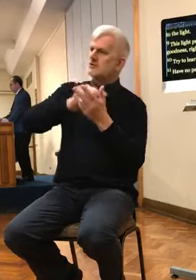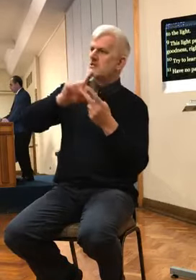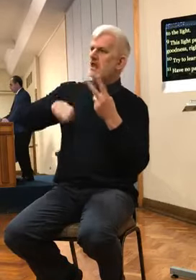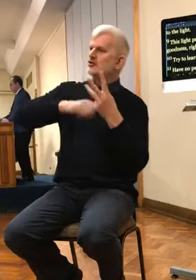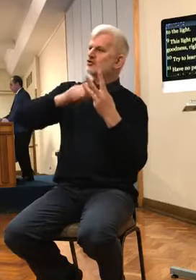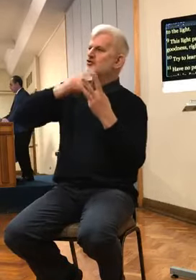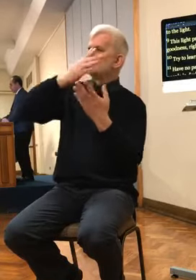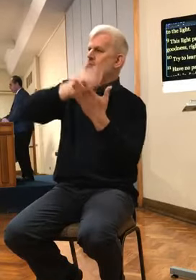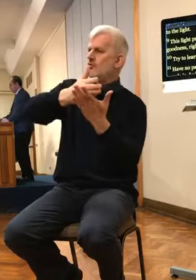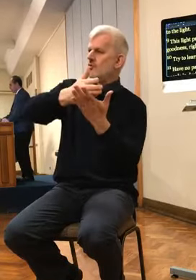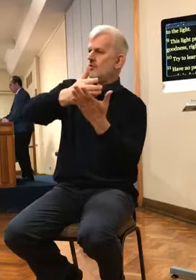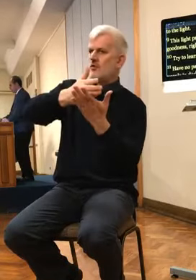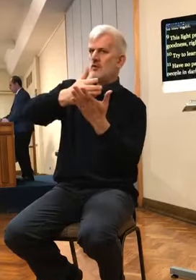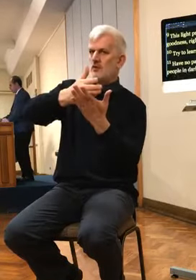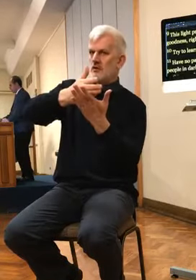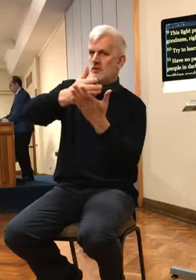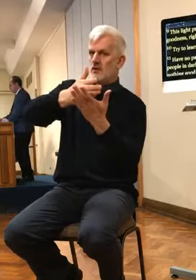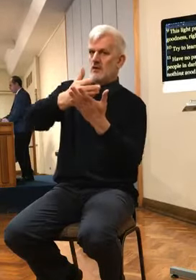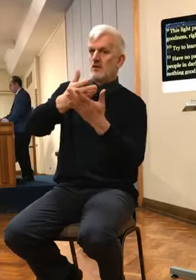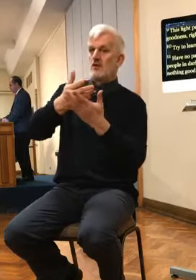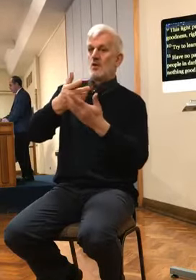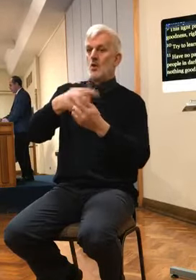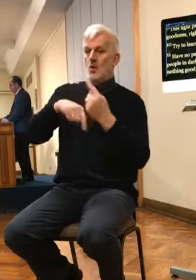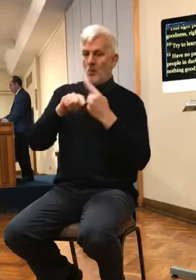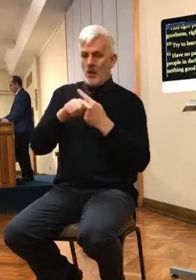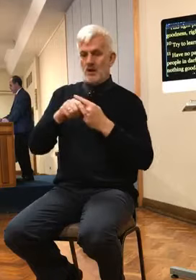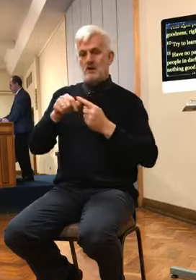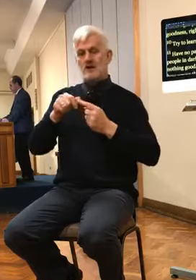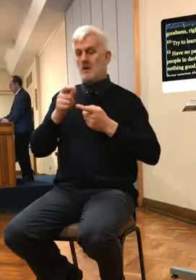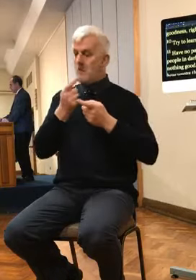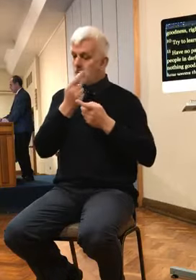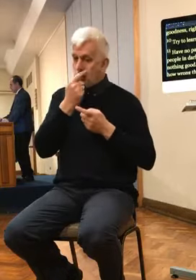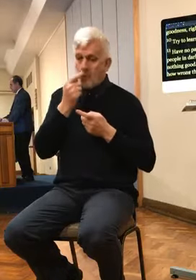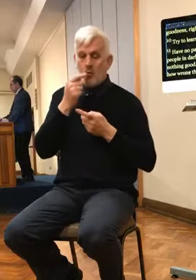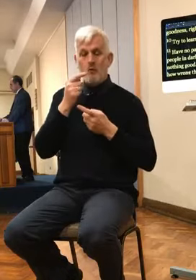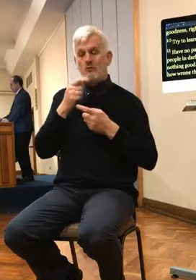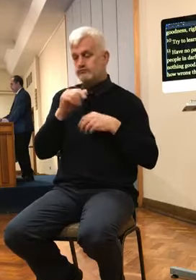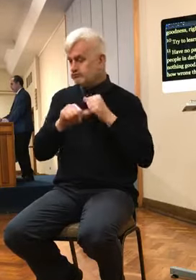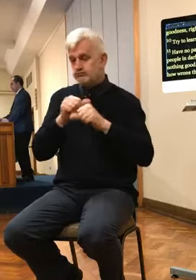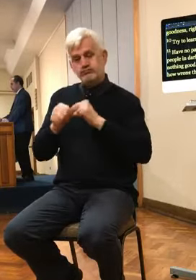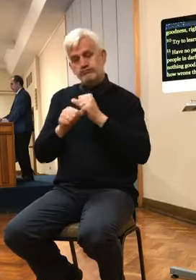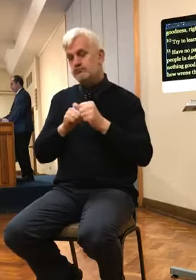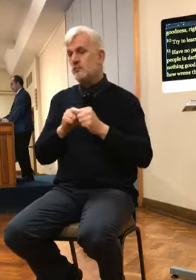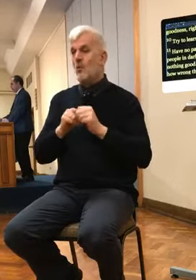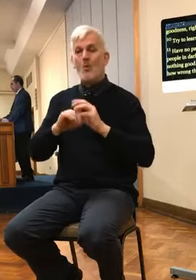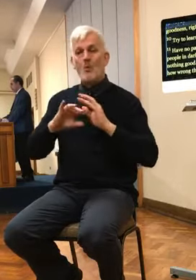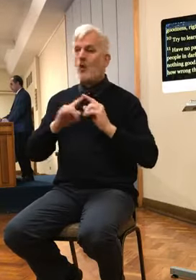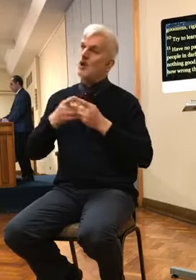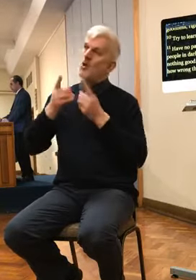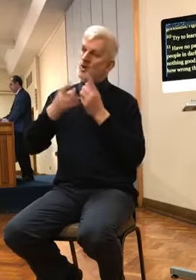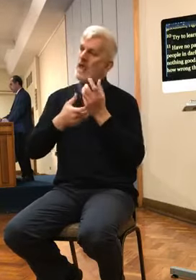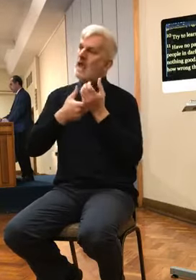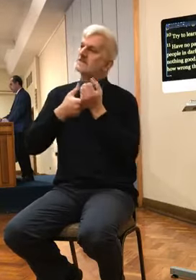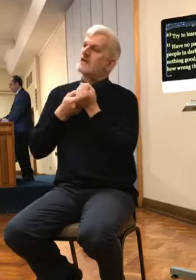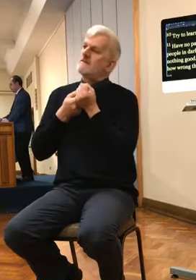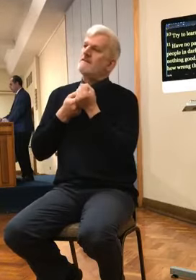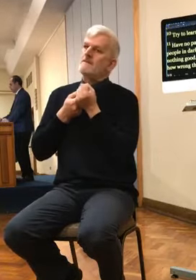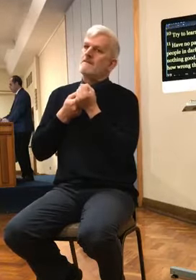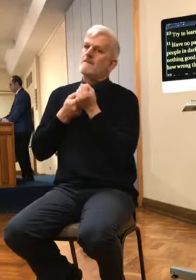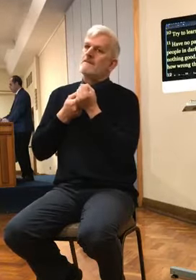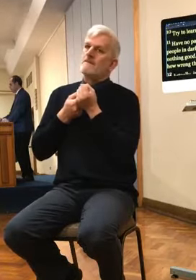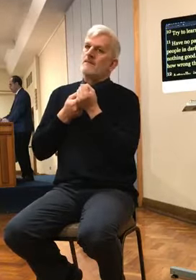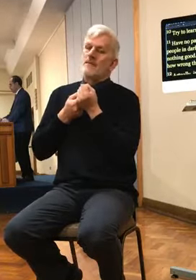proving what is acceptable unto the Lord. And have no fellowship with the